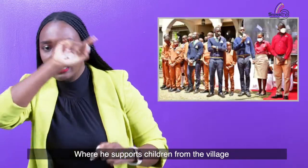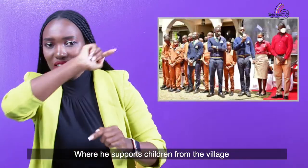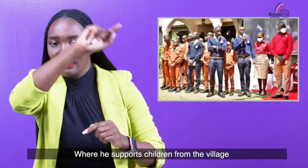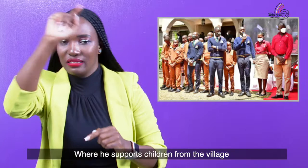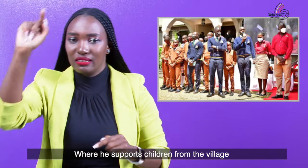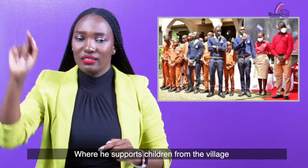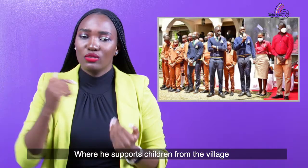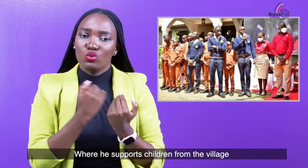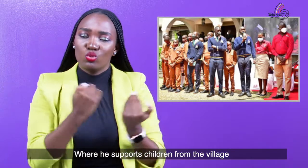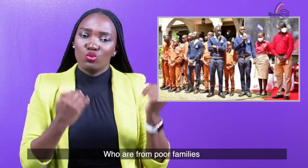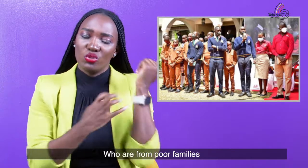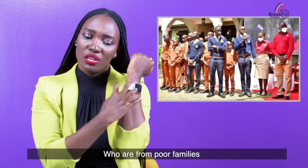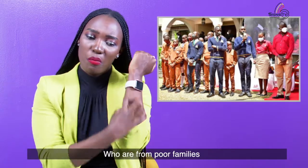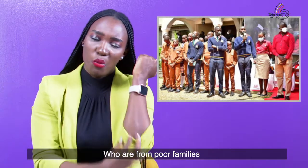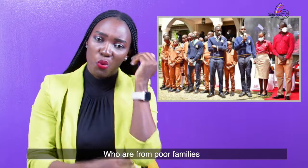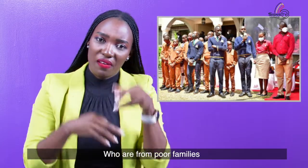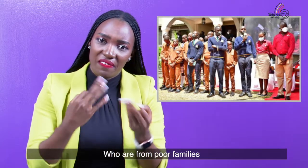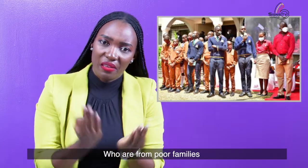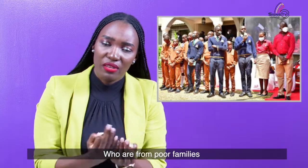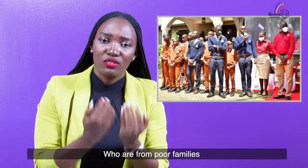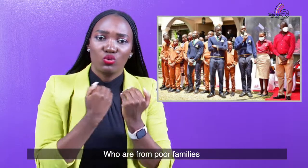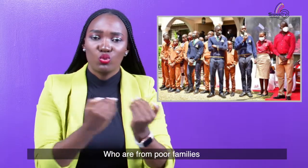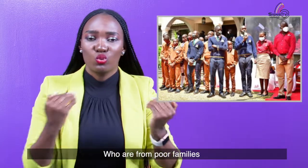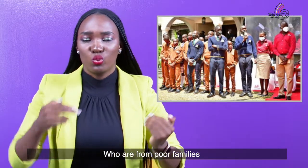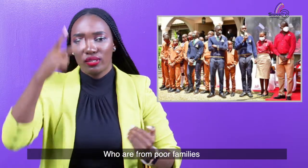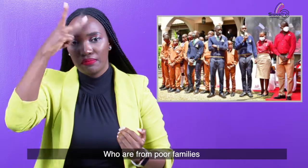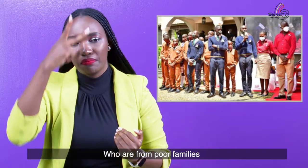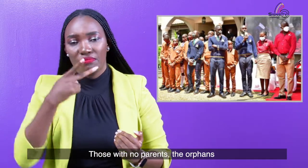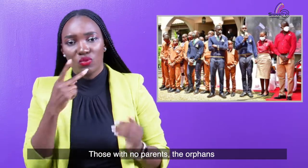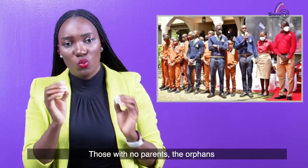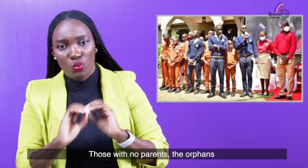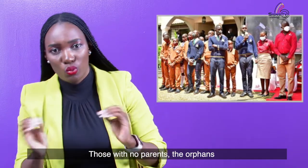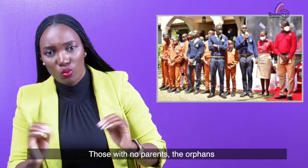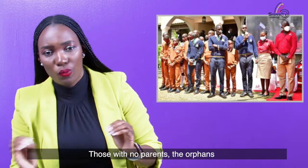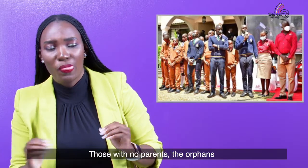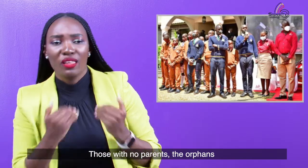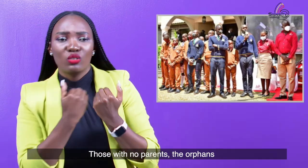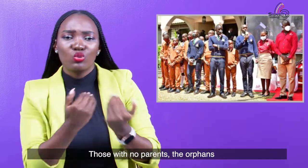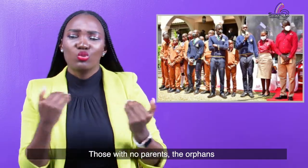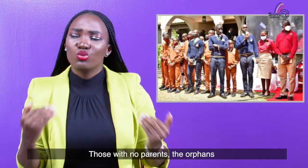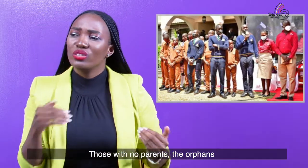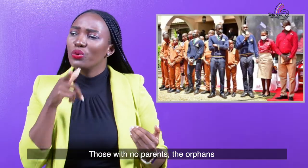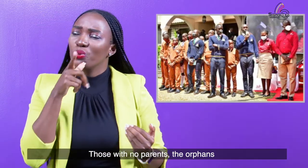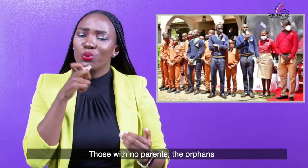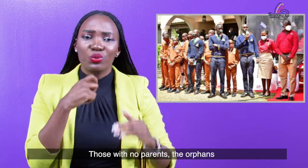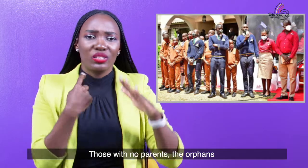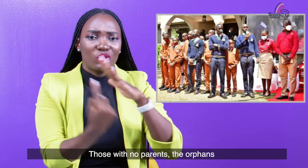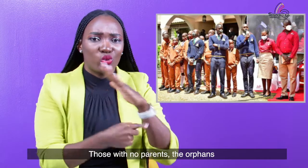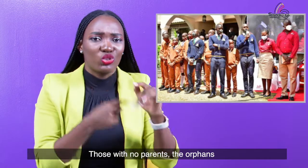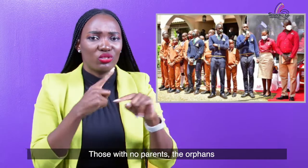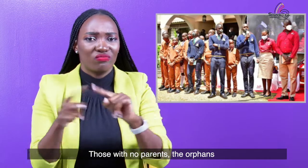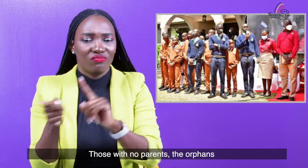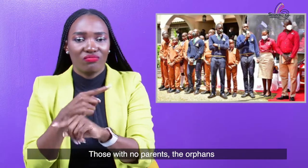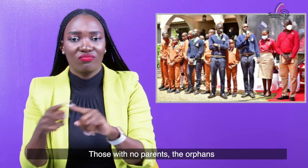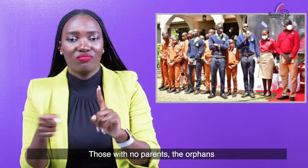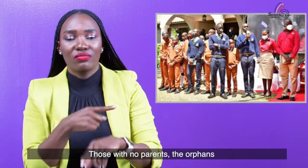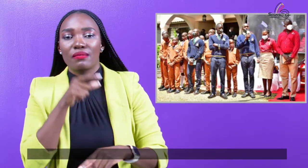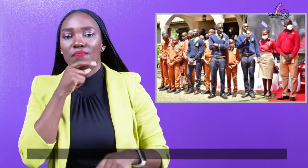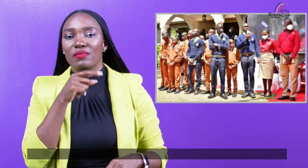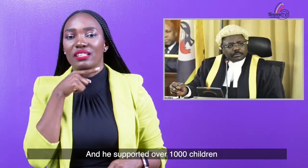the village who are from poor families, those with no parents, the orphans, and